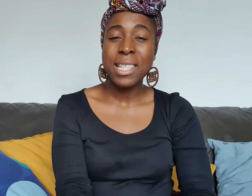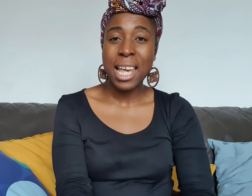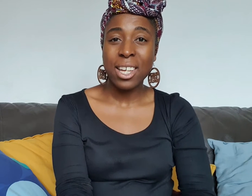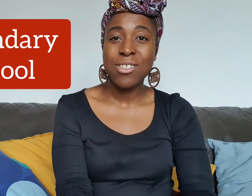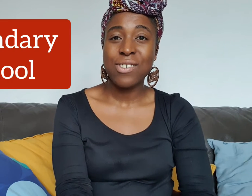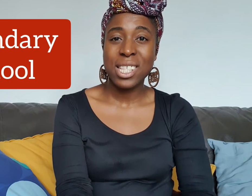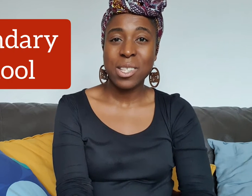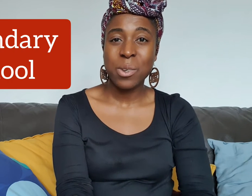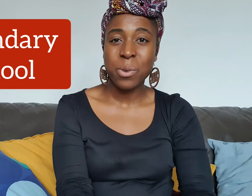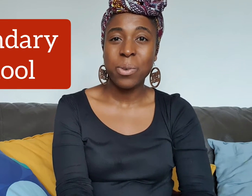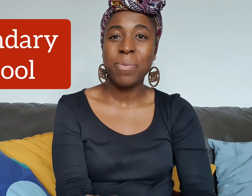secondary school.